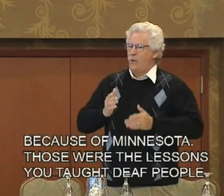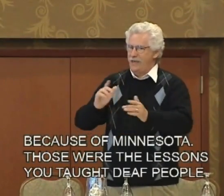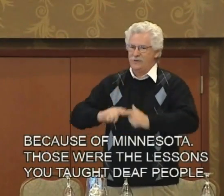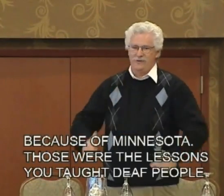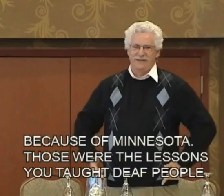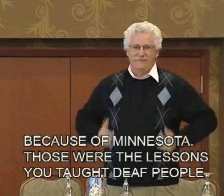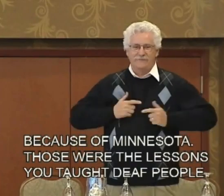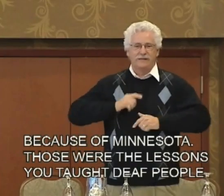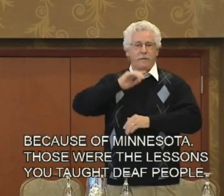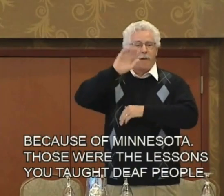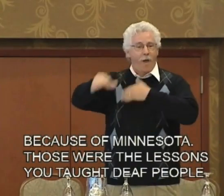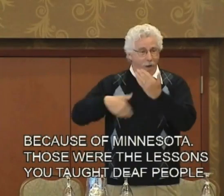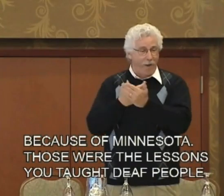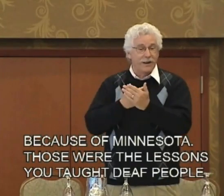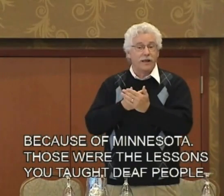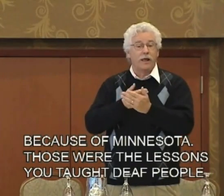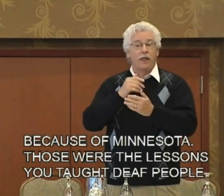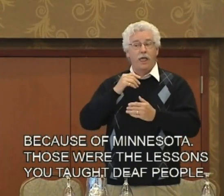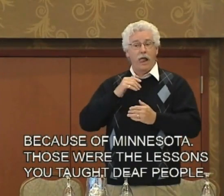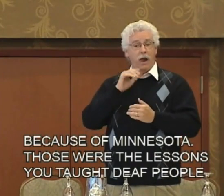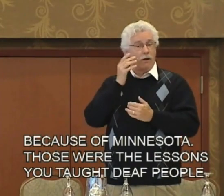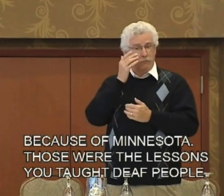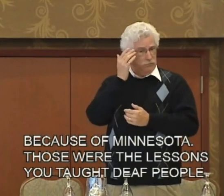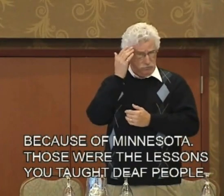you taught deaf people the right ways to live